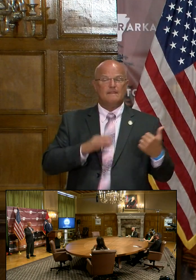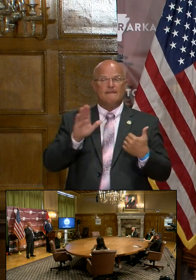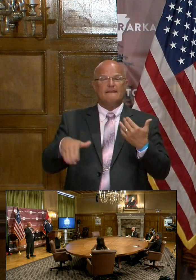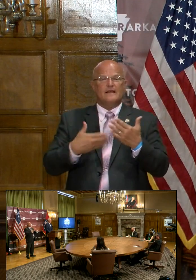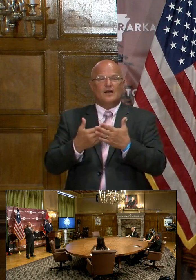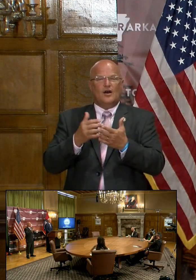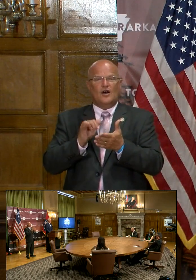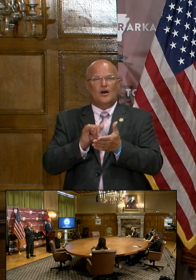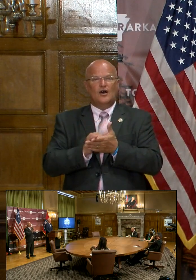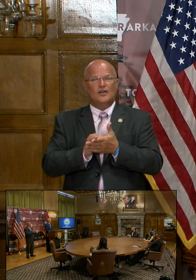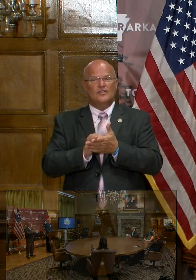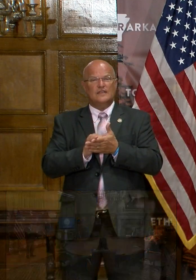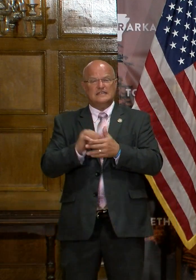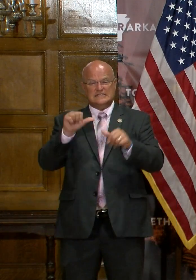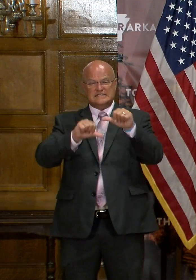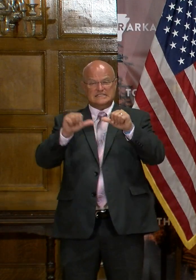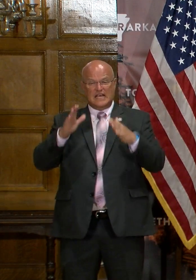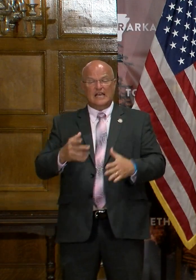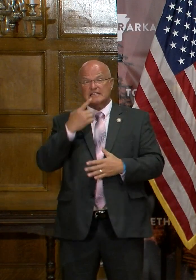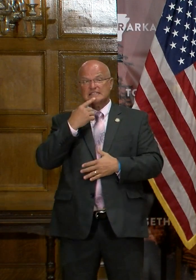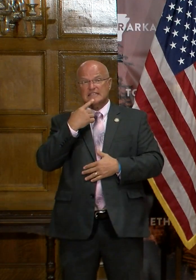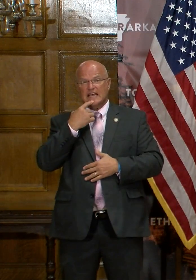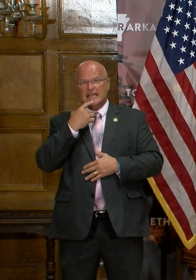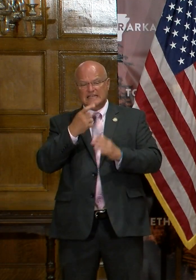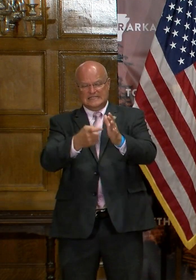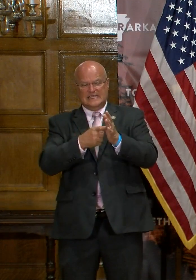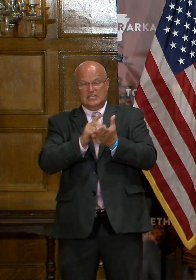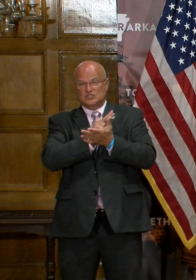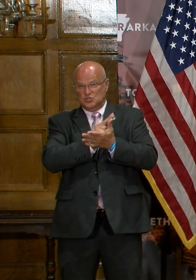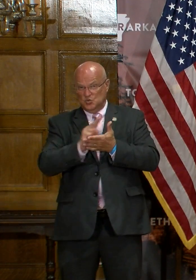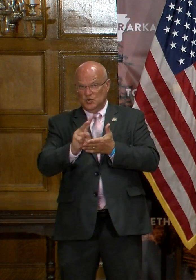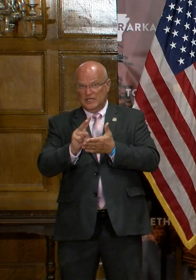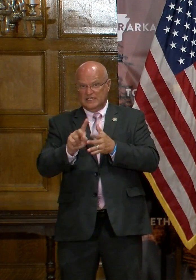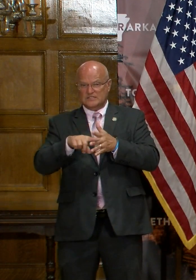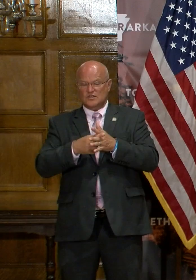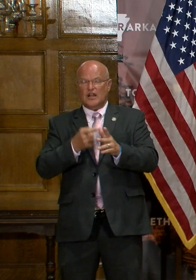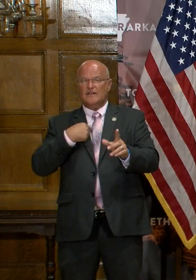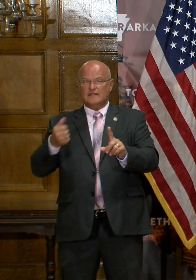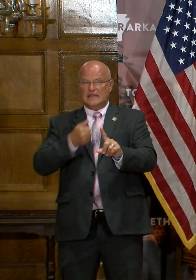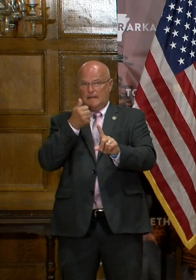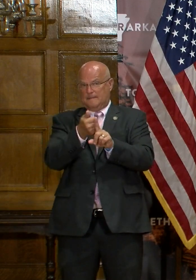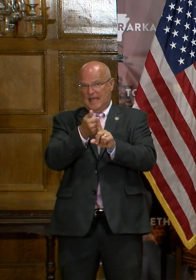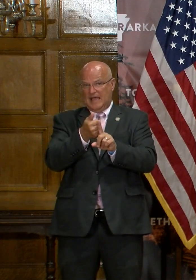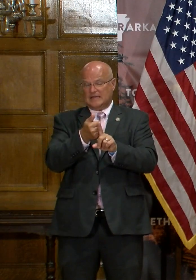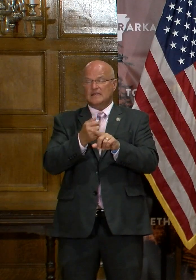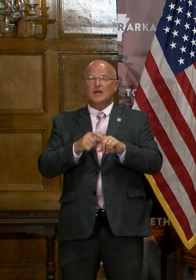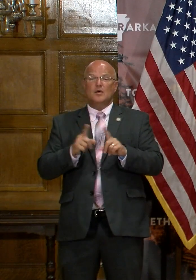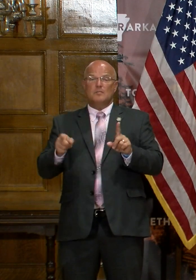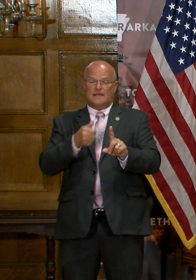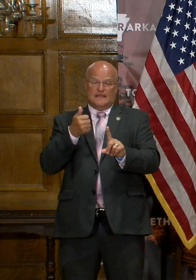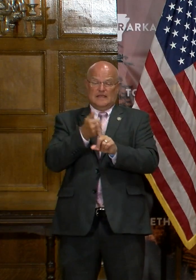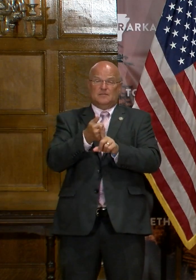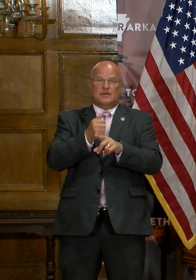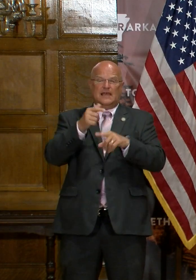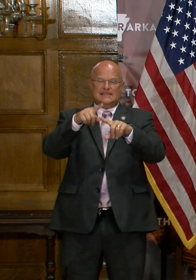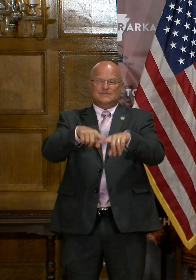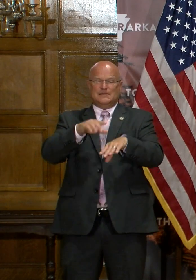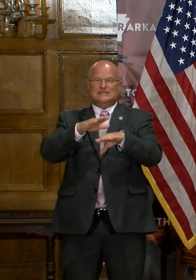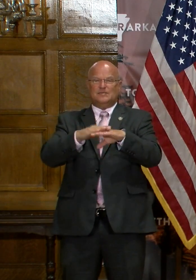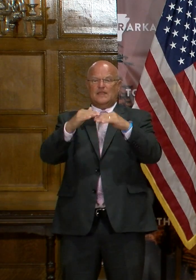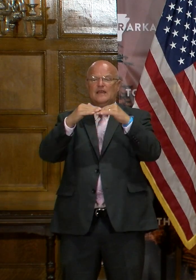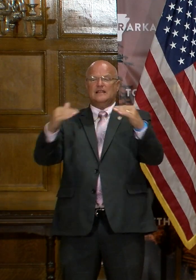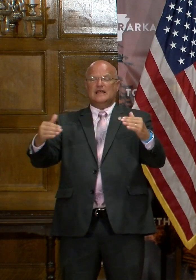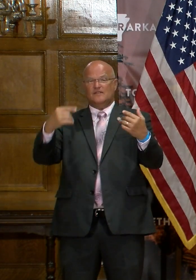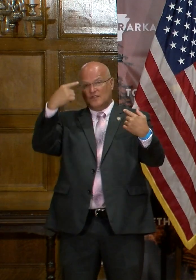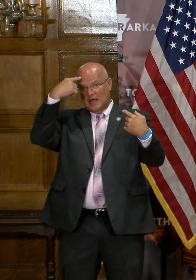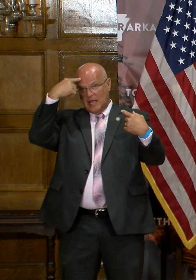All the scientists say that it takes 2 weeks for that to start having an impact, but the impact all depends upon the